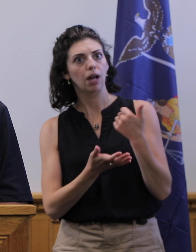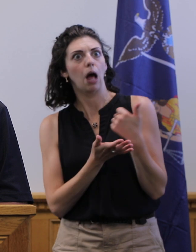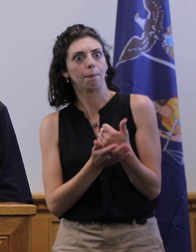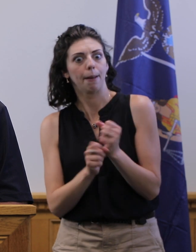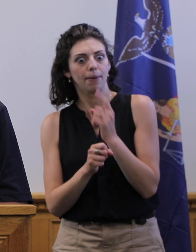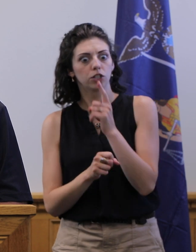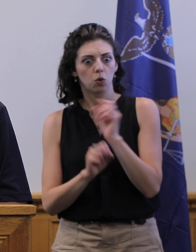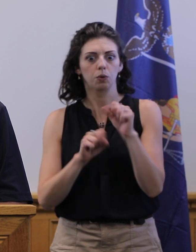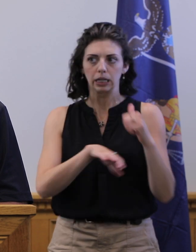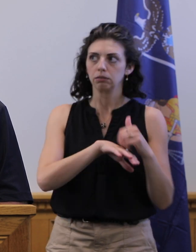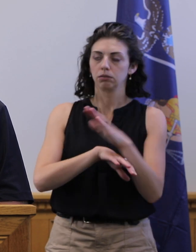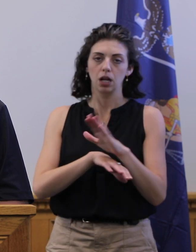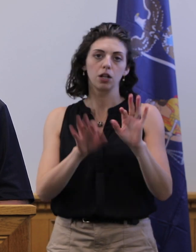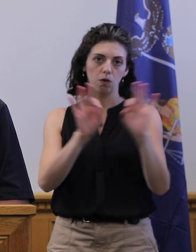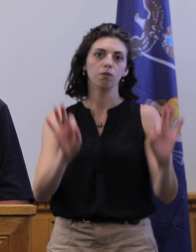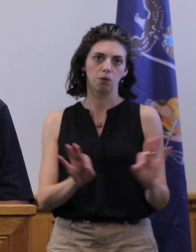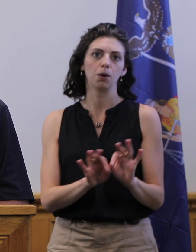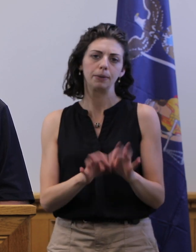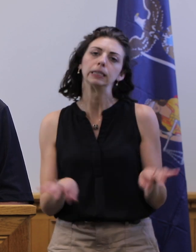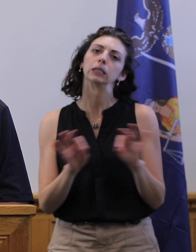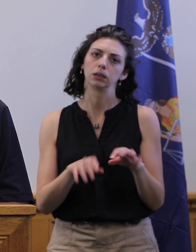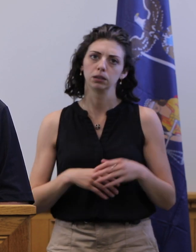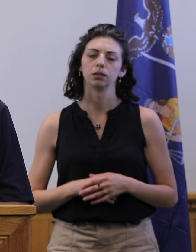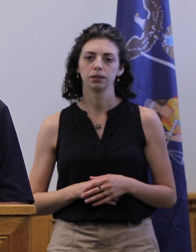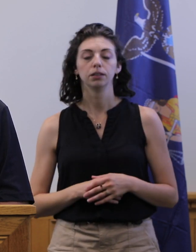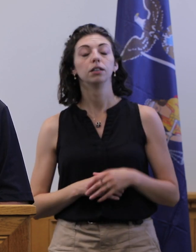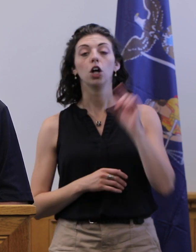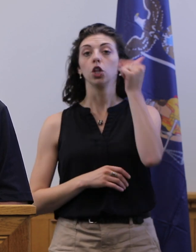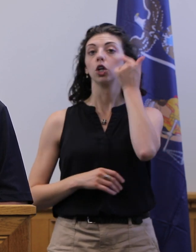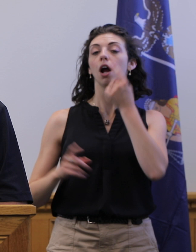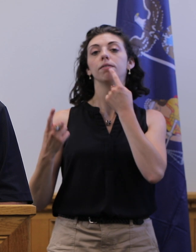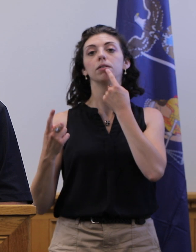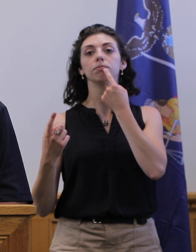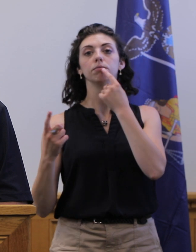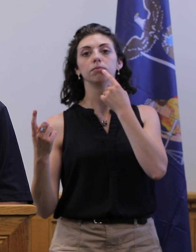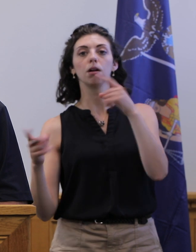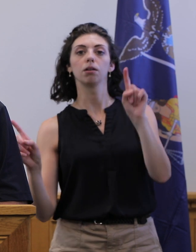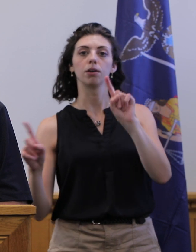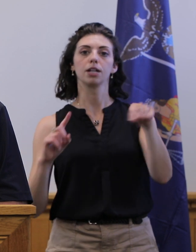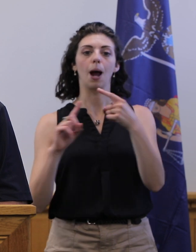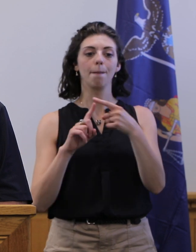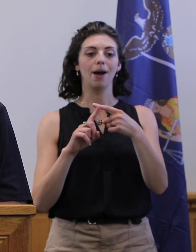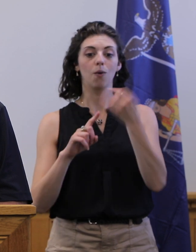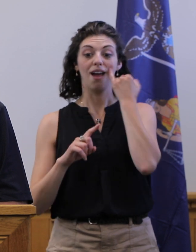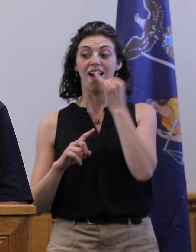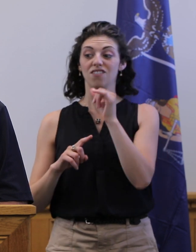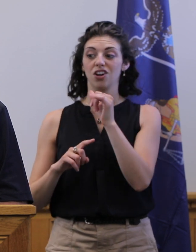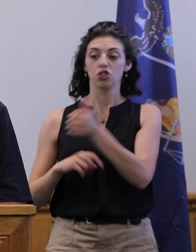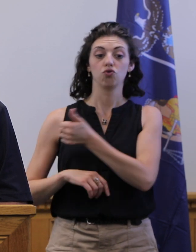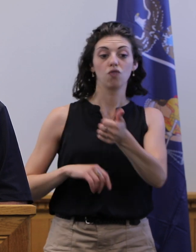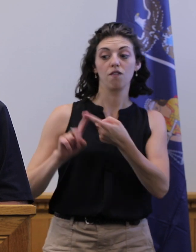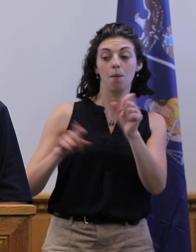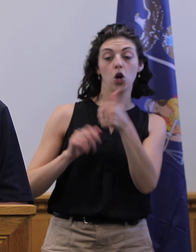by returning your census form. Since the governor announced the quarantine on travelers coming into New York from some other states, there